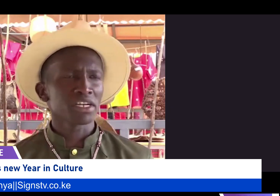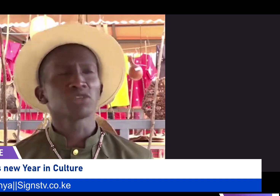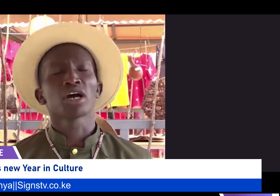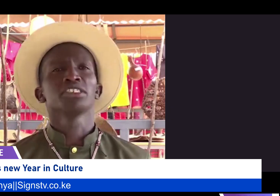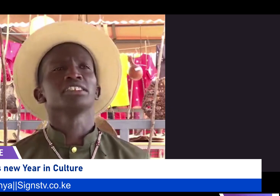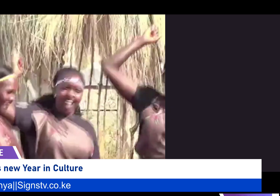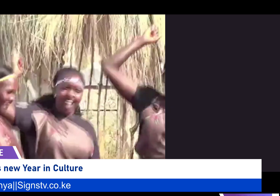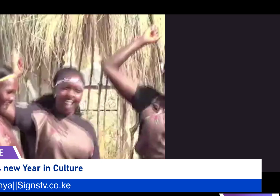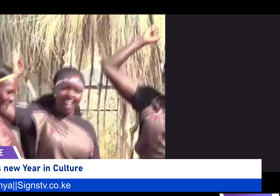Baringo County.